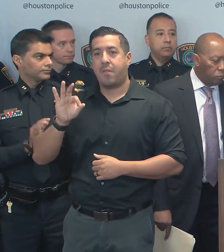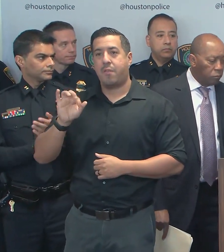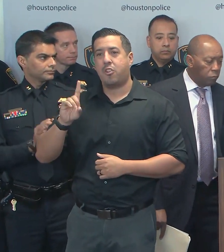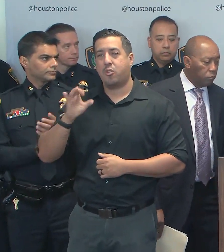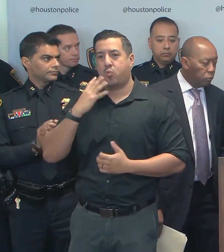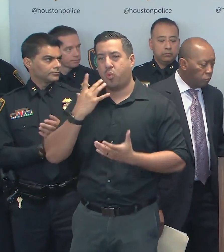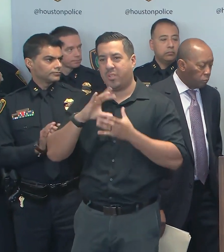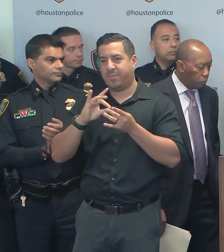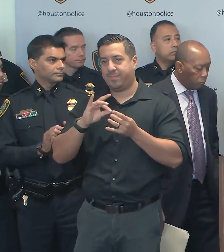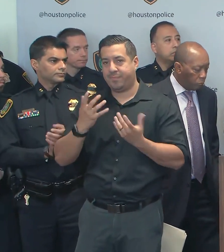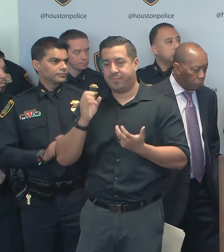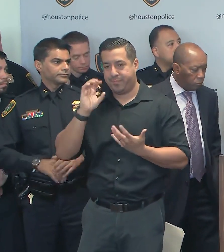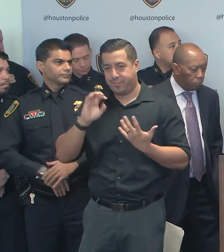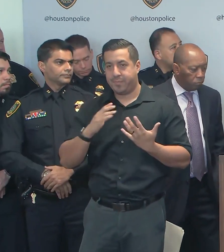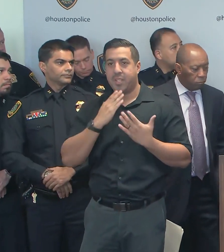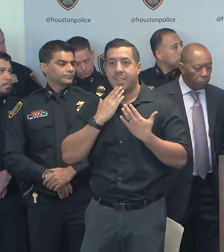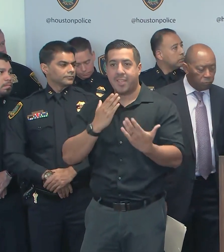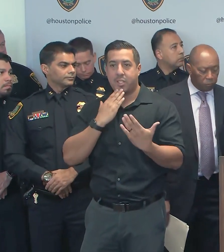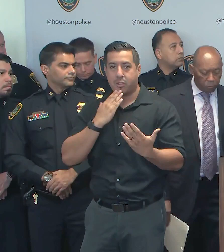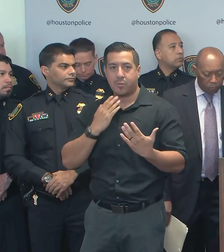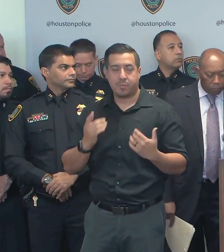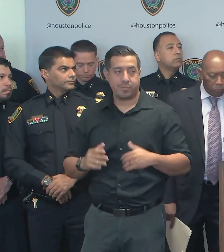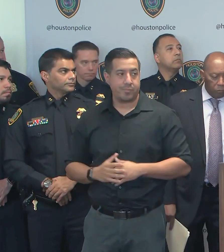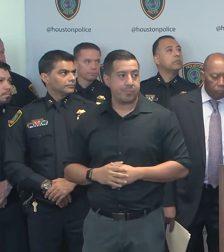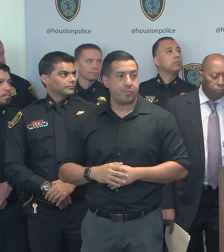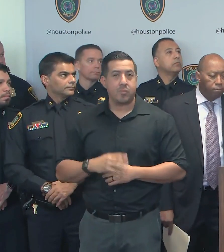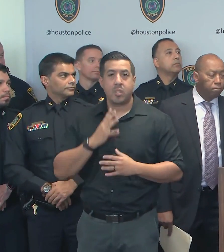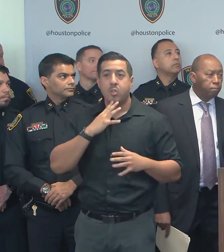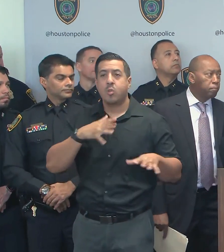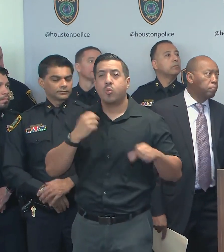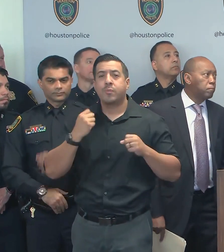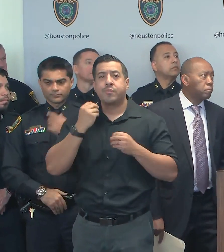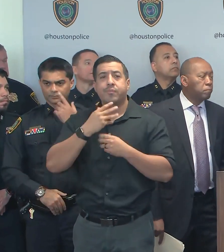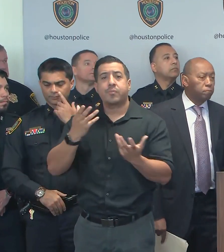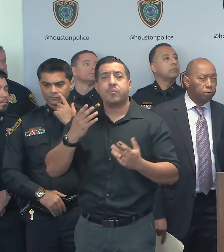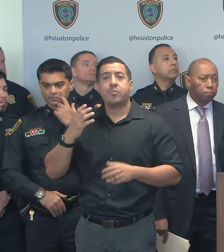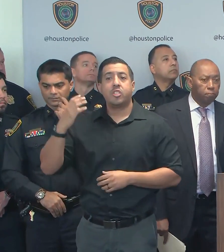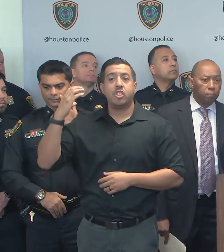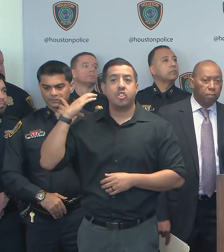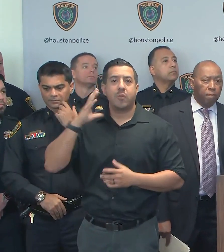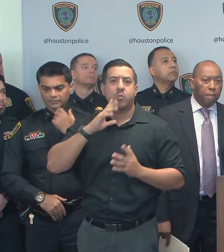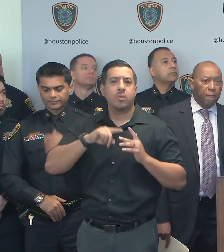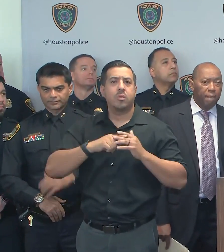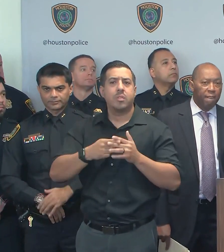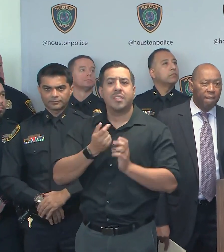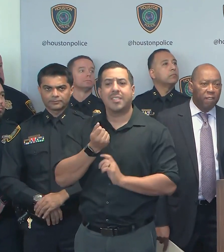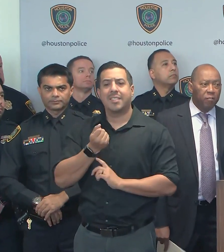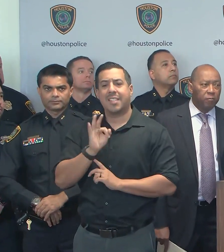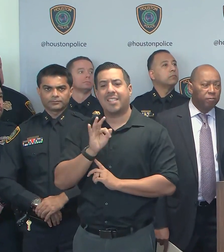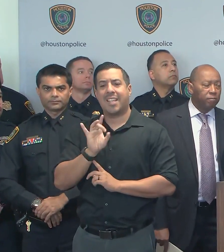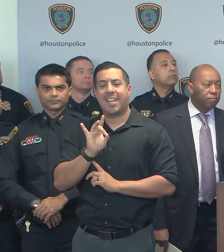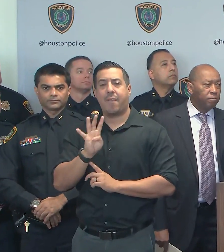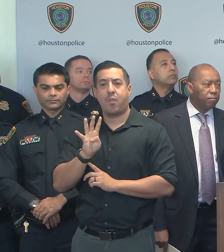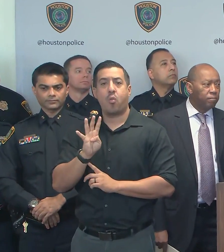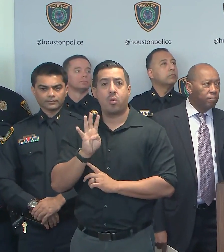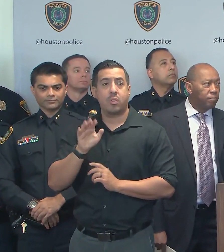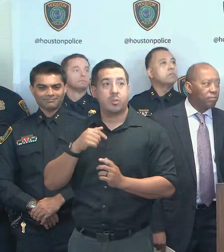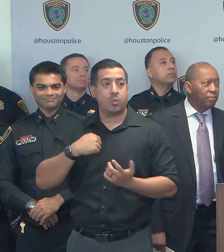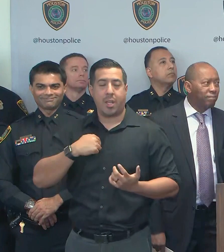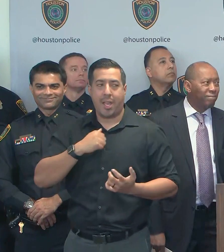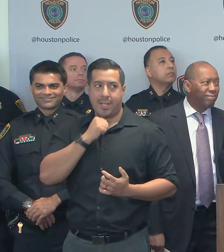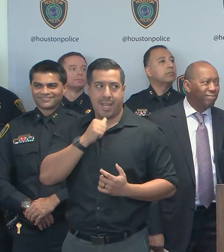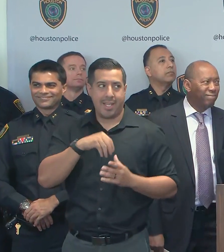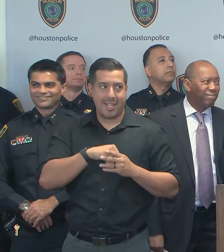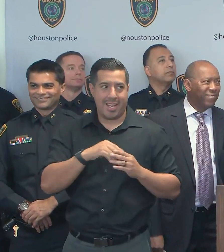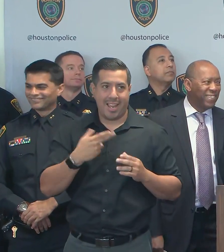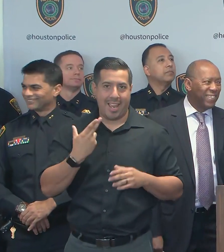few words, thanks. Thanks for being here. Thank you. Just real quickly, Chief, I'll begin by saying in 1984, well, I was not in high school